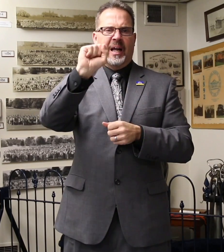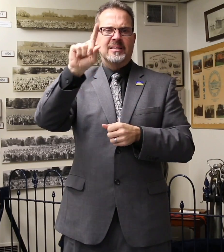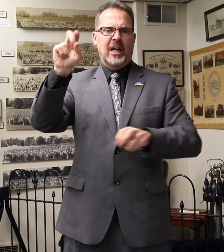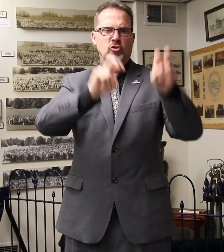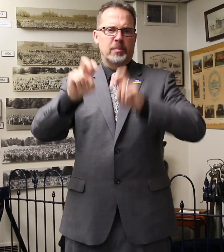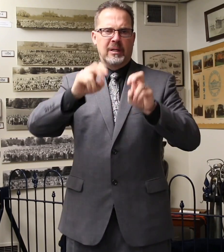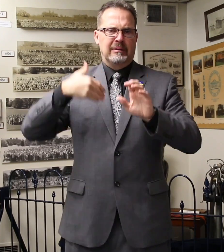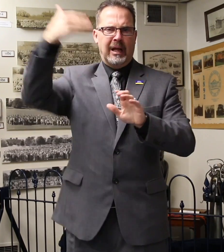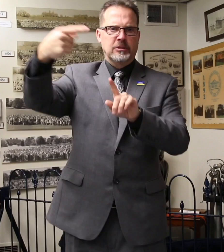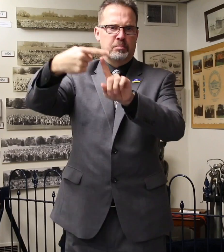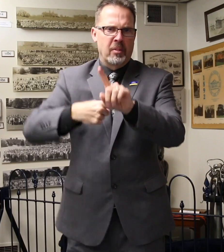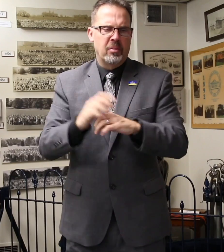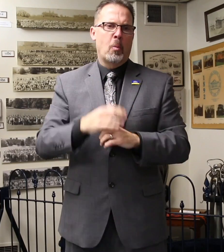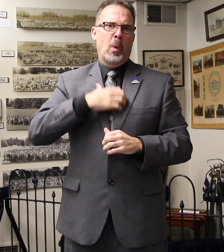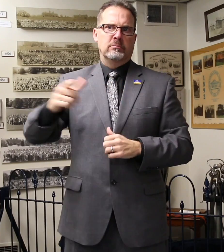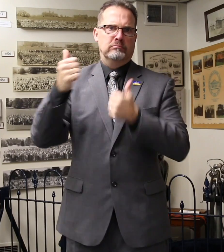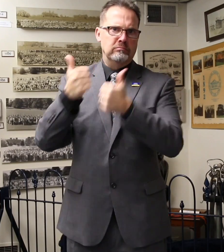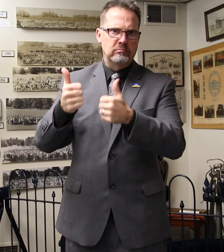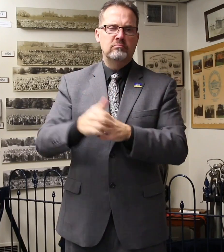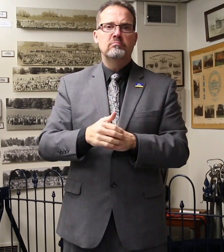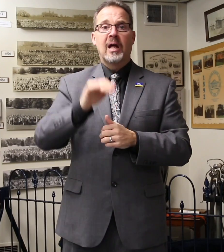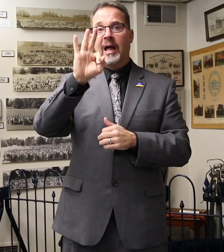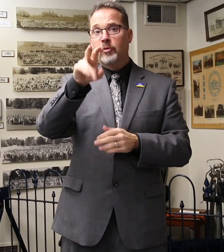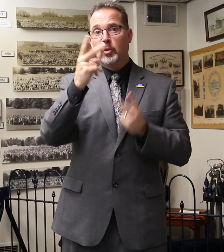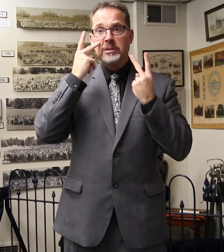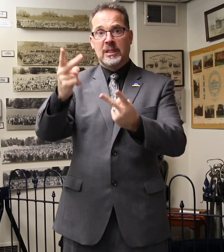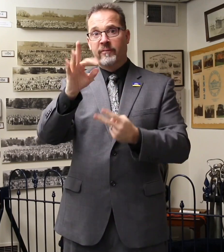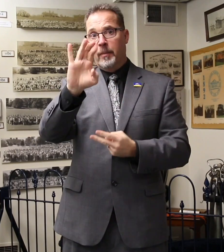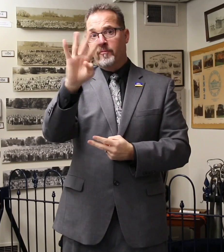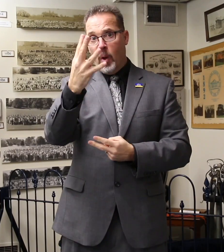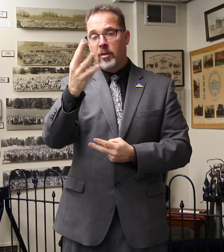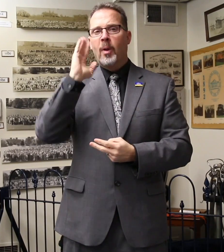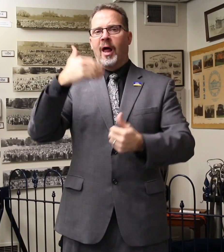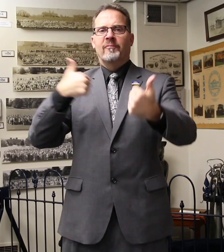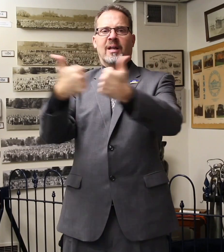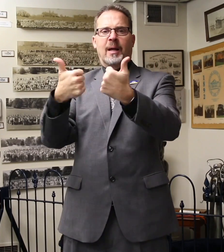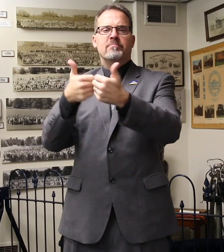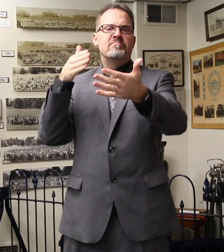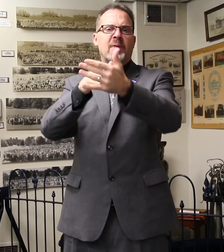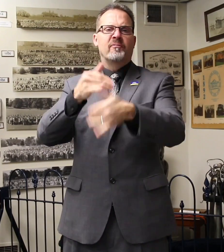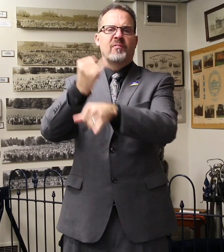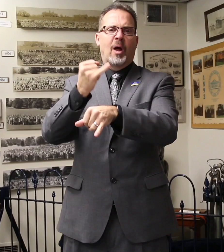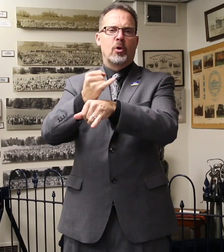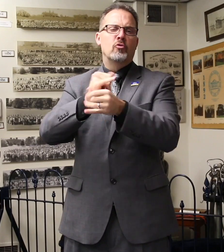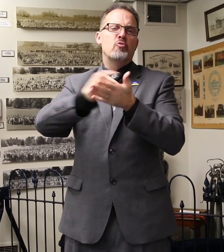teams competing. The ESDAA tournament is also coming up, so if I see you at homecoming on February 4th, we will have a